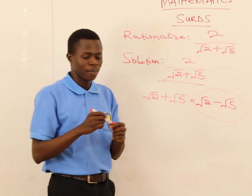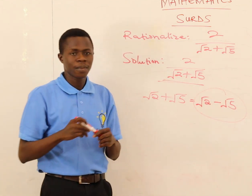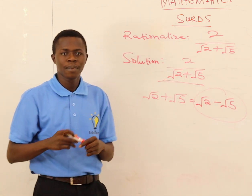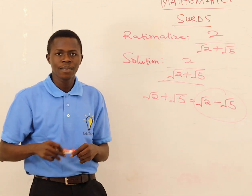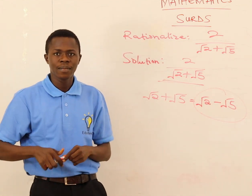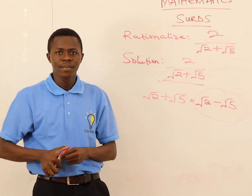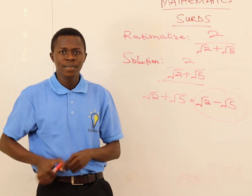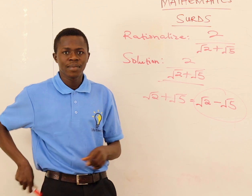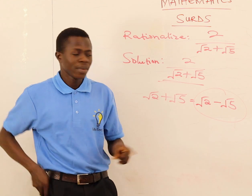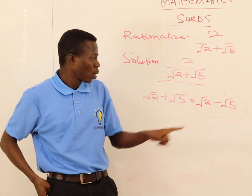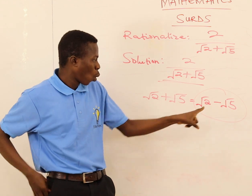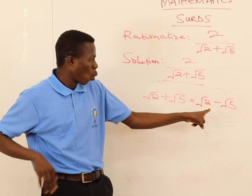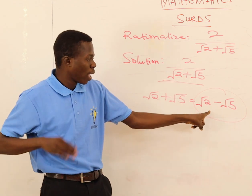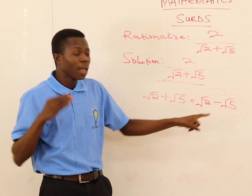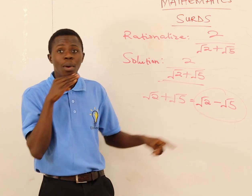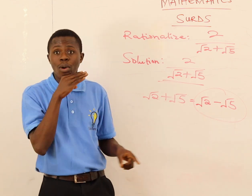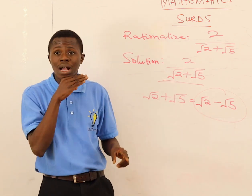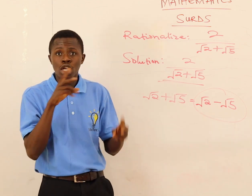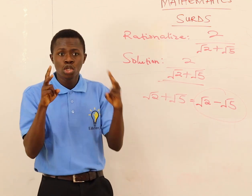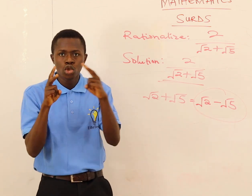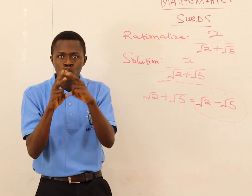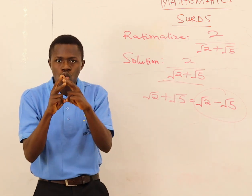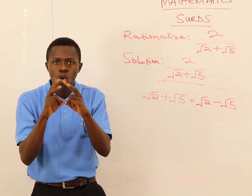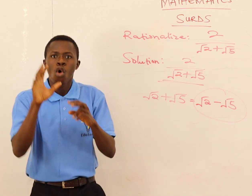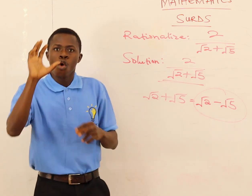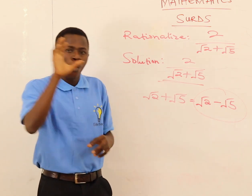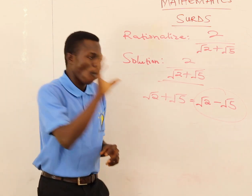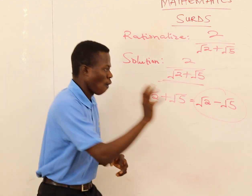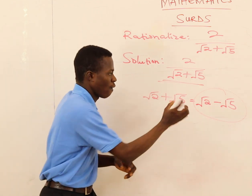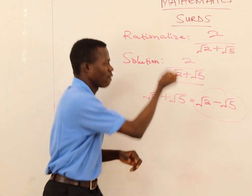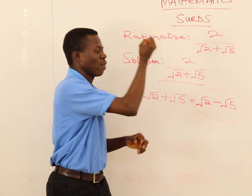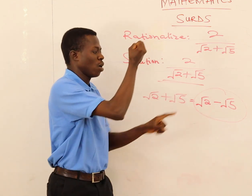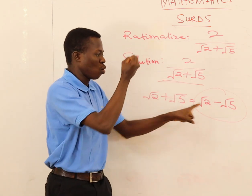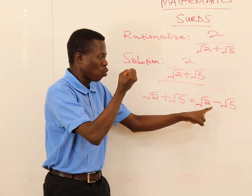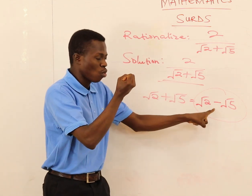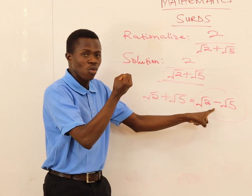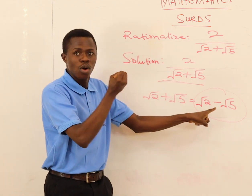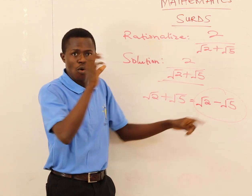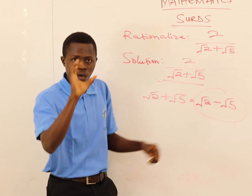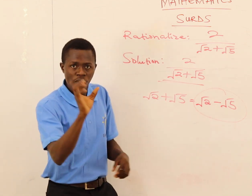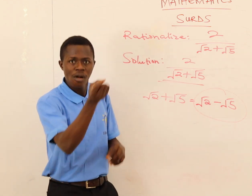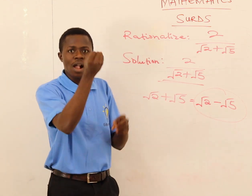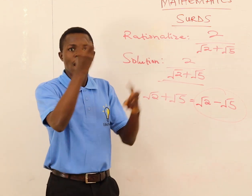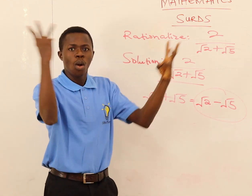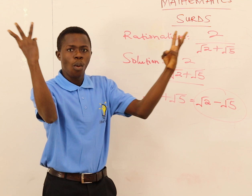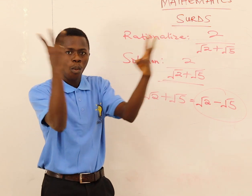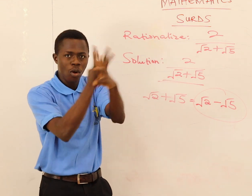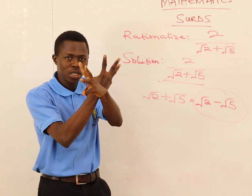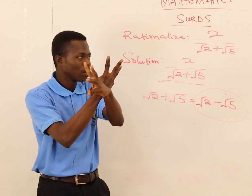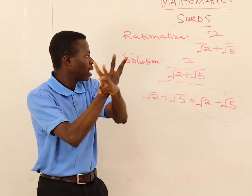2 minus square root of 5 as our conjugate said for the example on the board. So we pick the